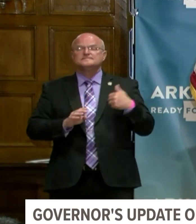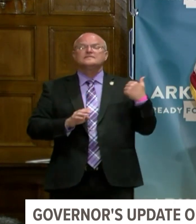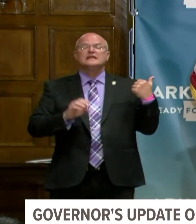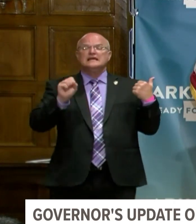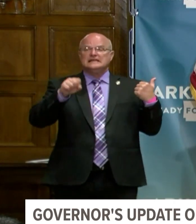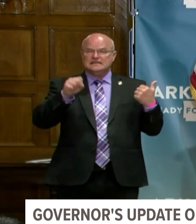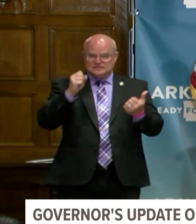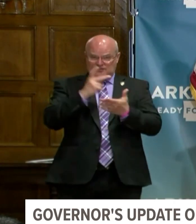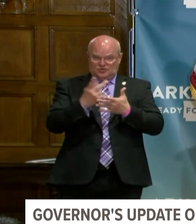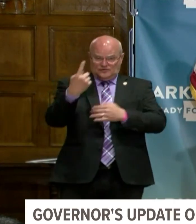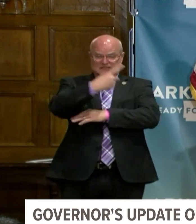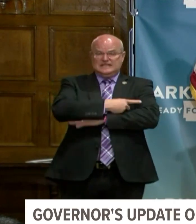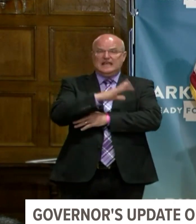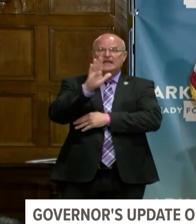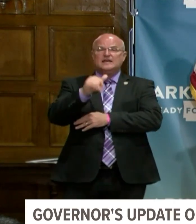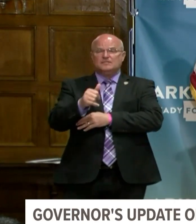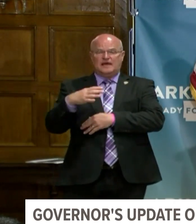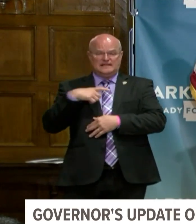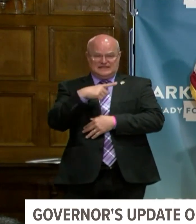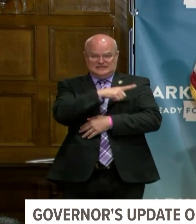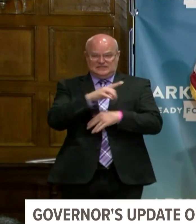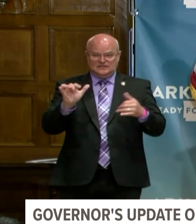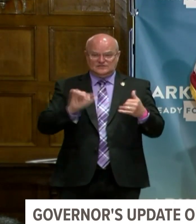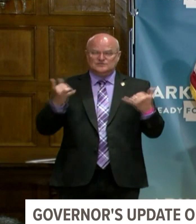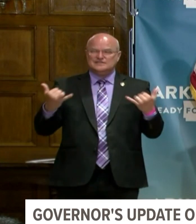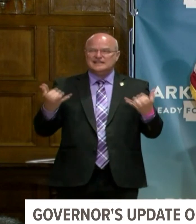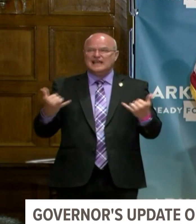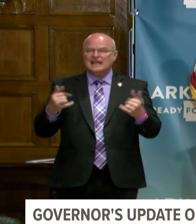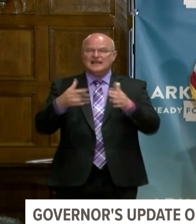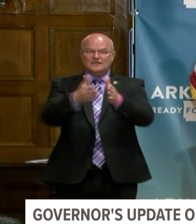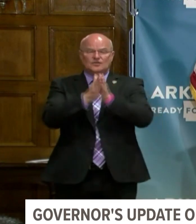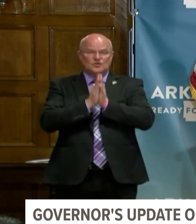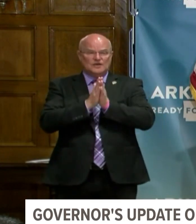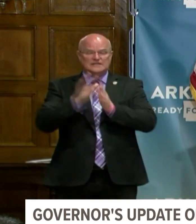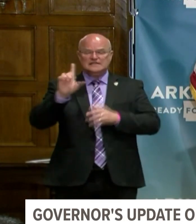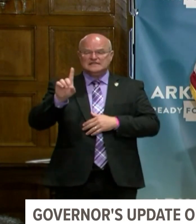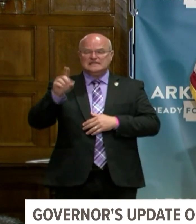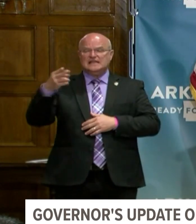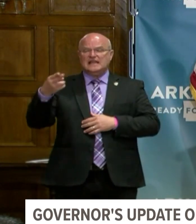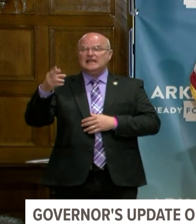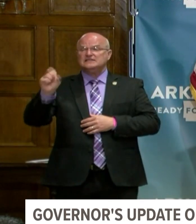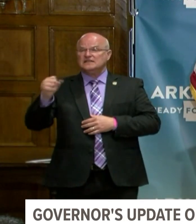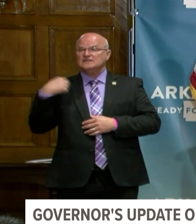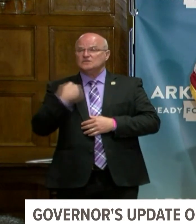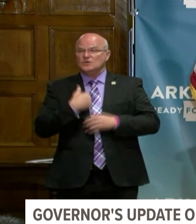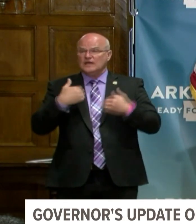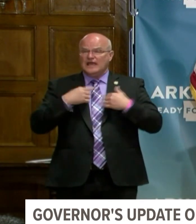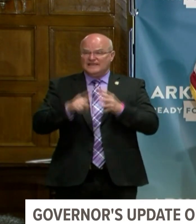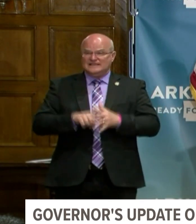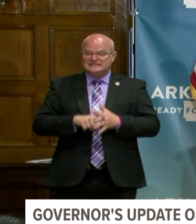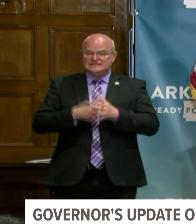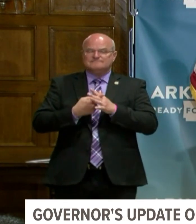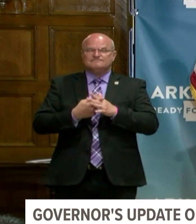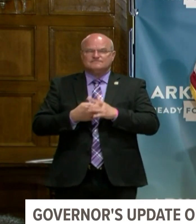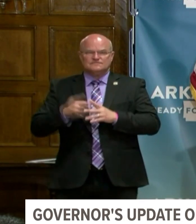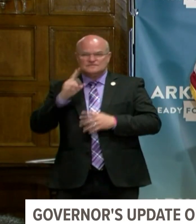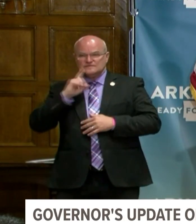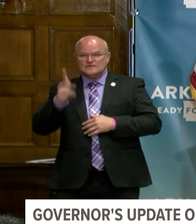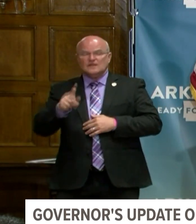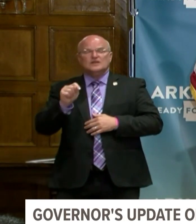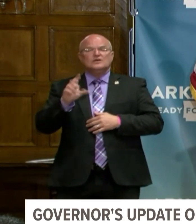by the General Assembly as well. So at the request of DHS, we had this initiative to